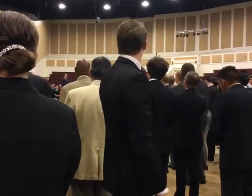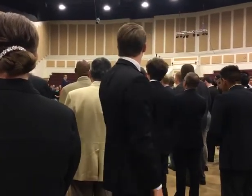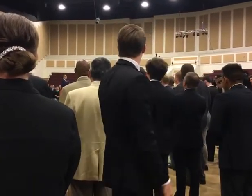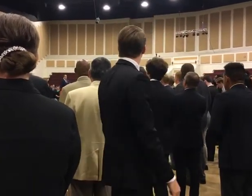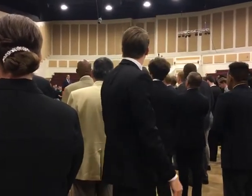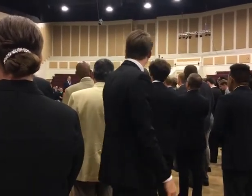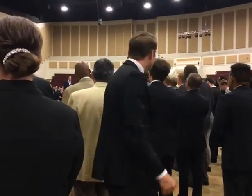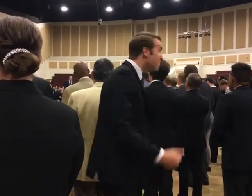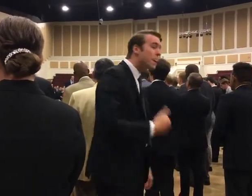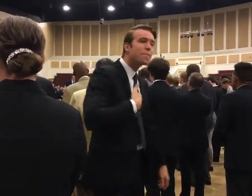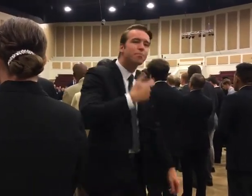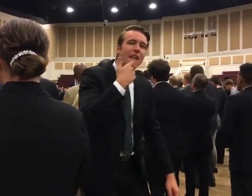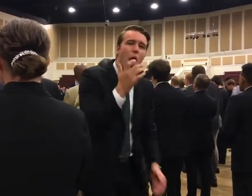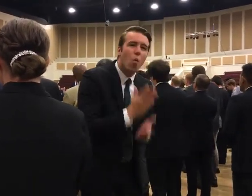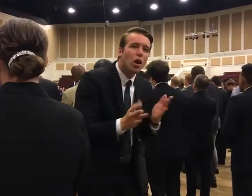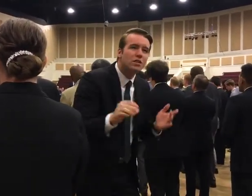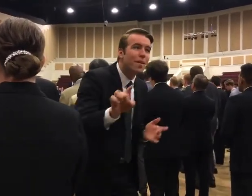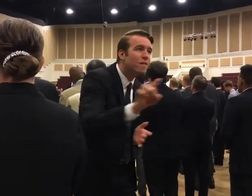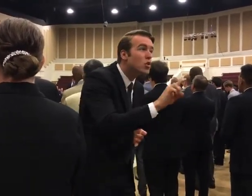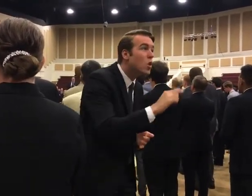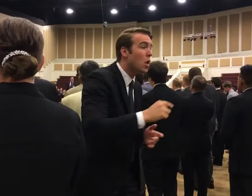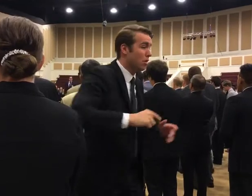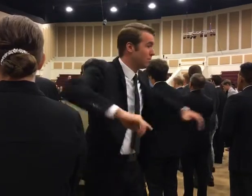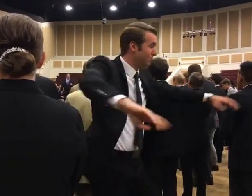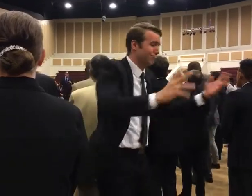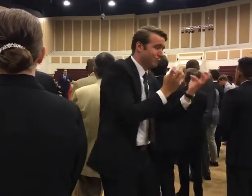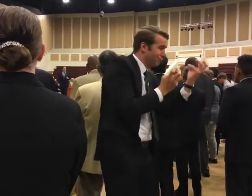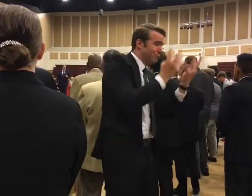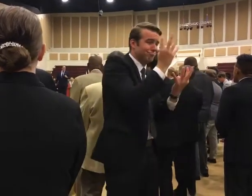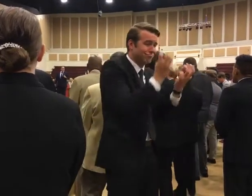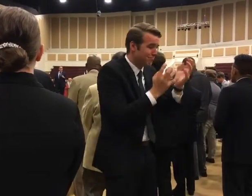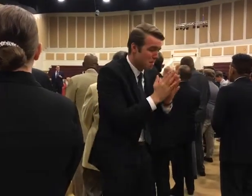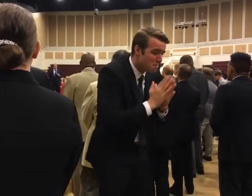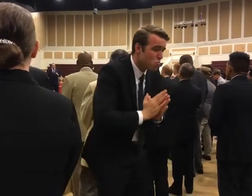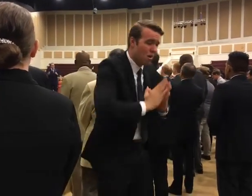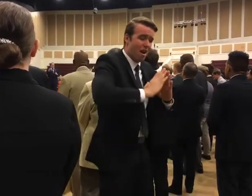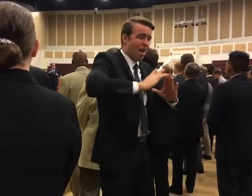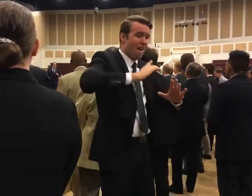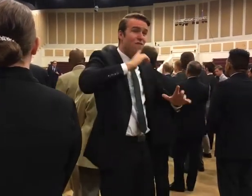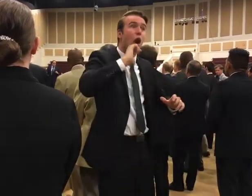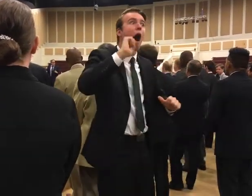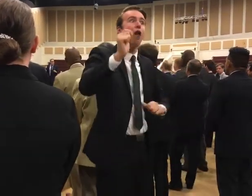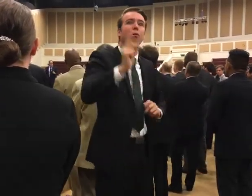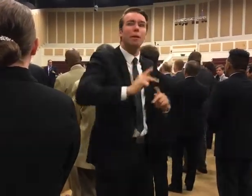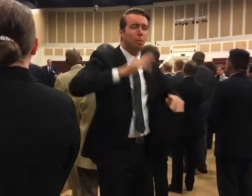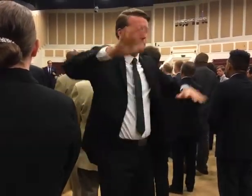I watch some of you. We're down here praying for other people.